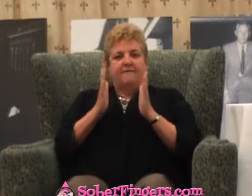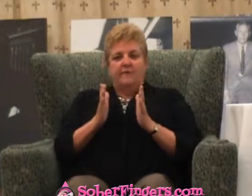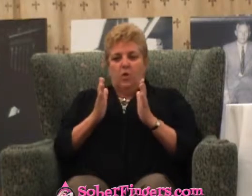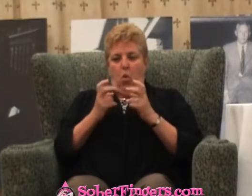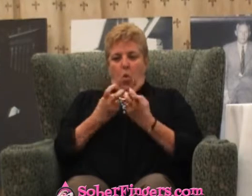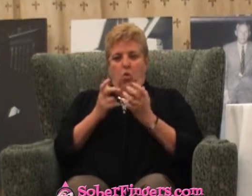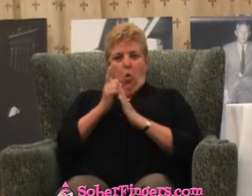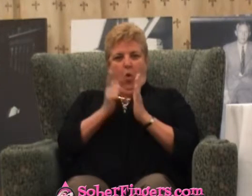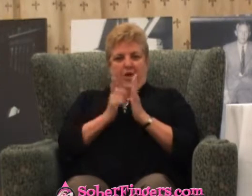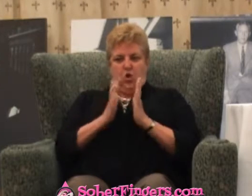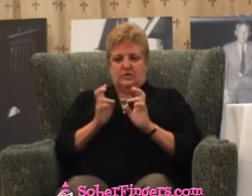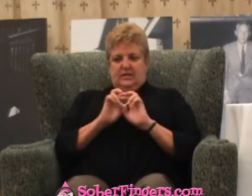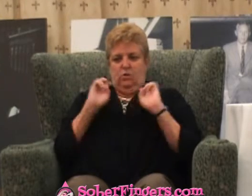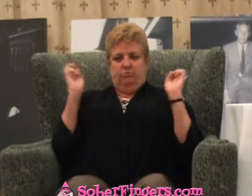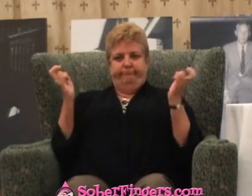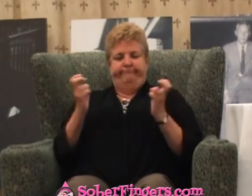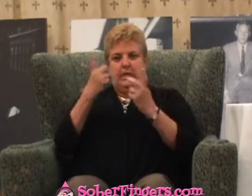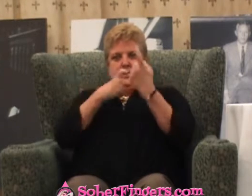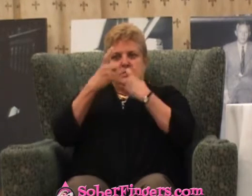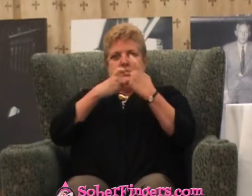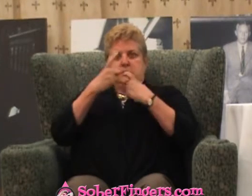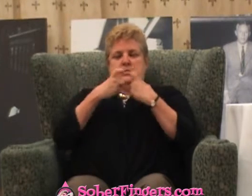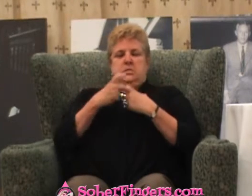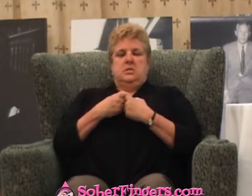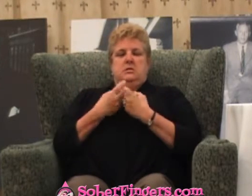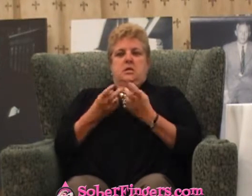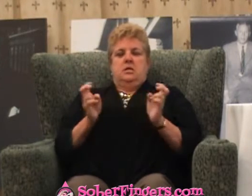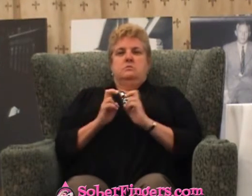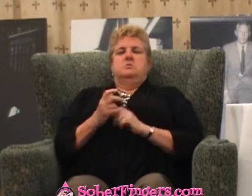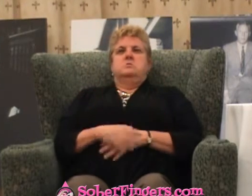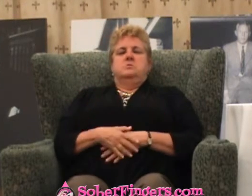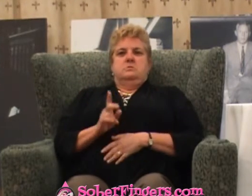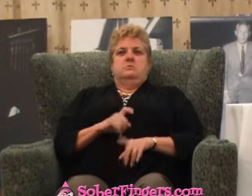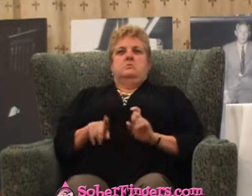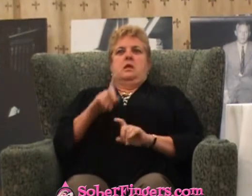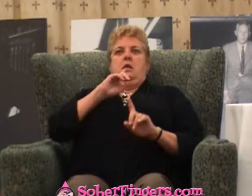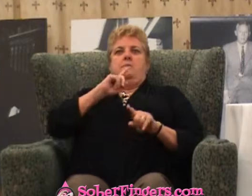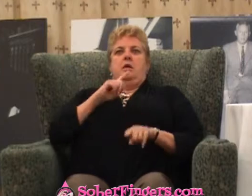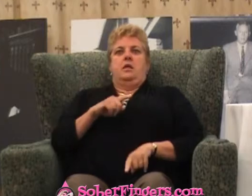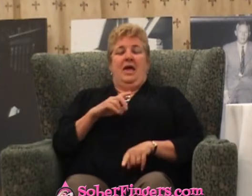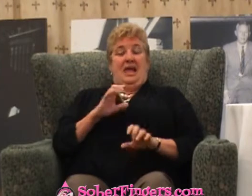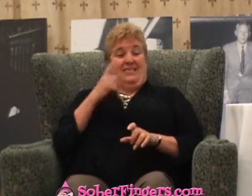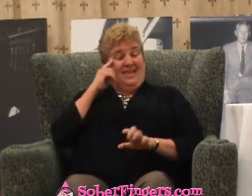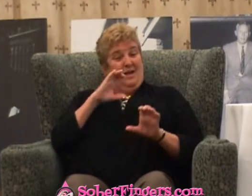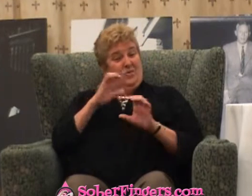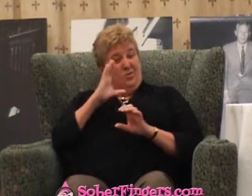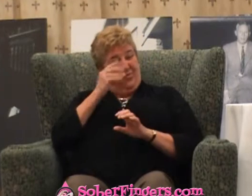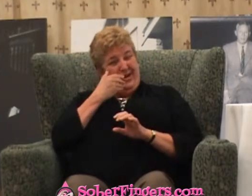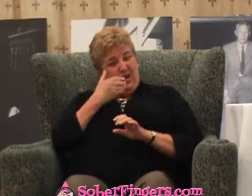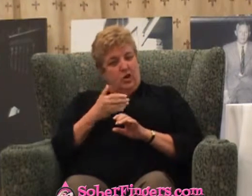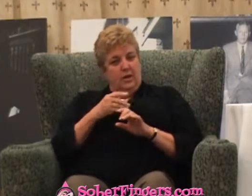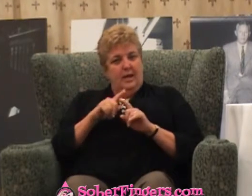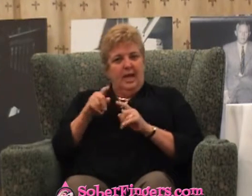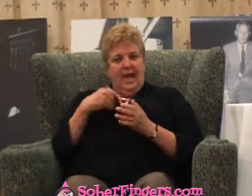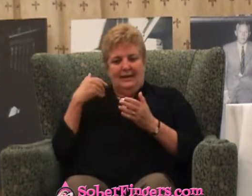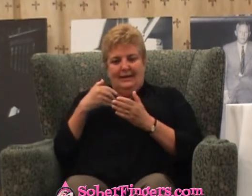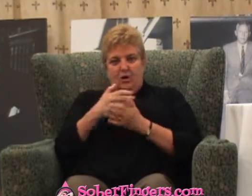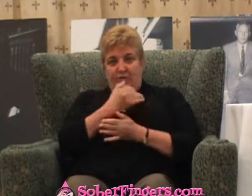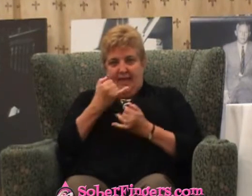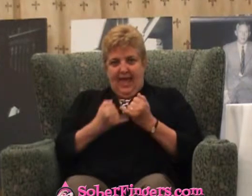asking me all these questions and stuff. And then I'm answering the questions, and I think I'm doing pretty good. And we get near the end of the interview, and nobody had asked